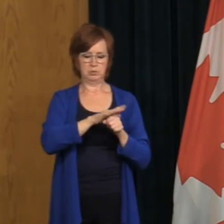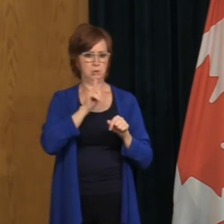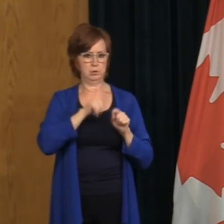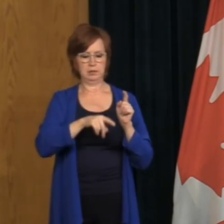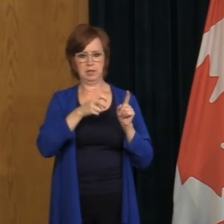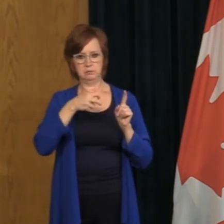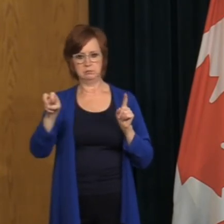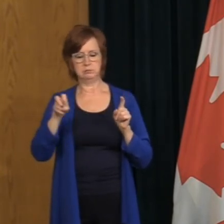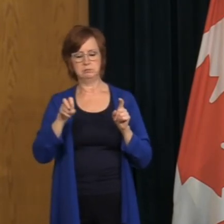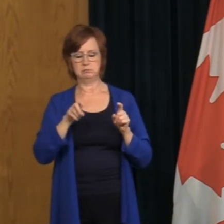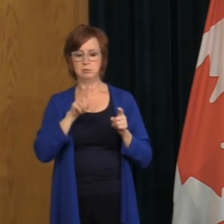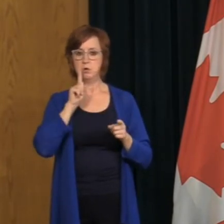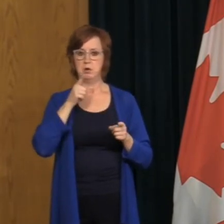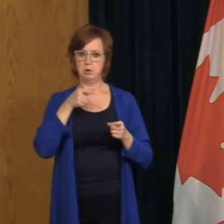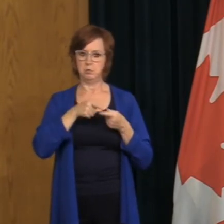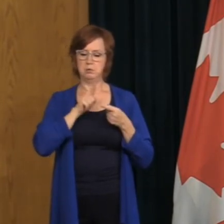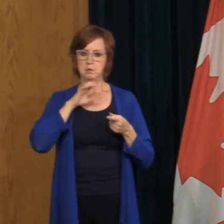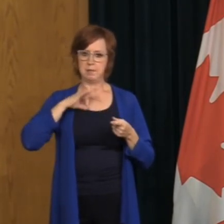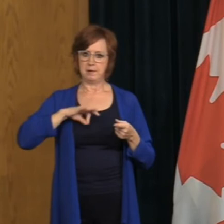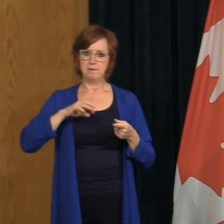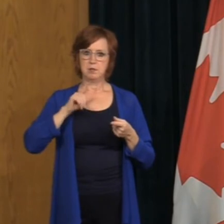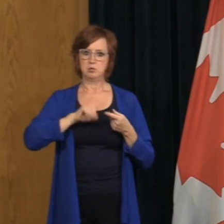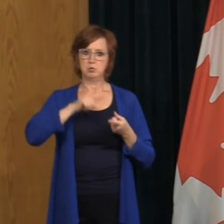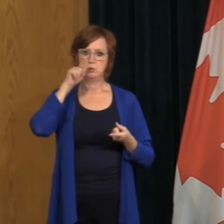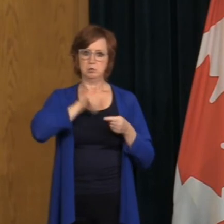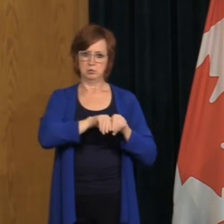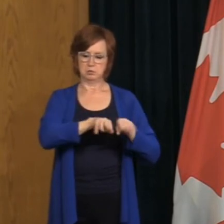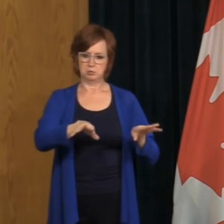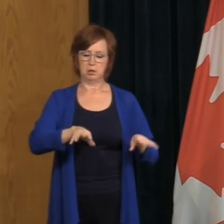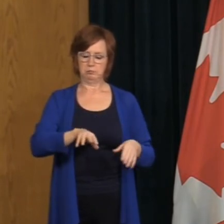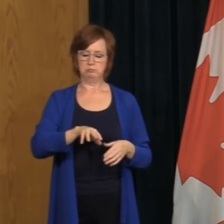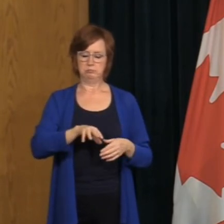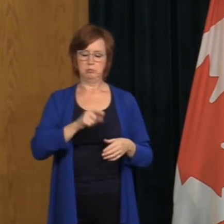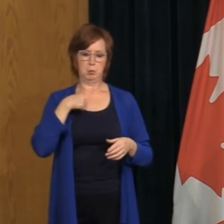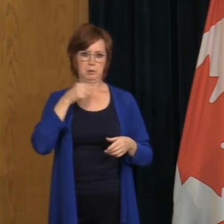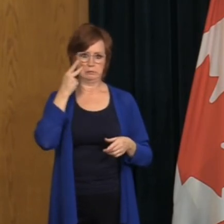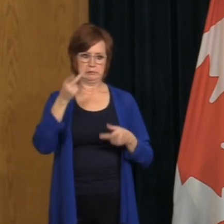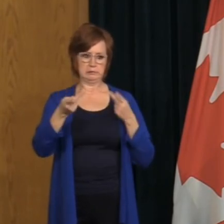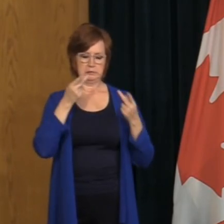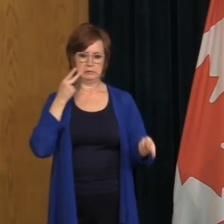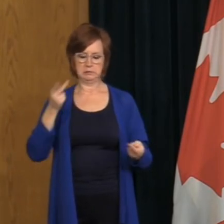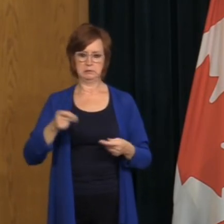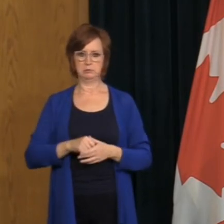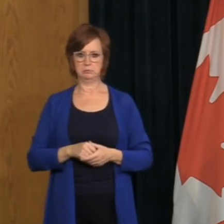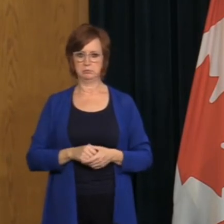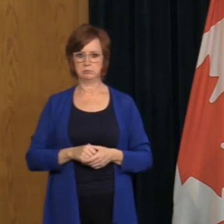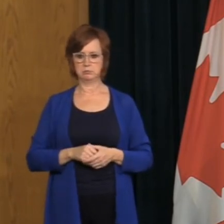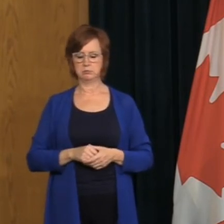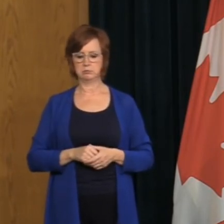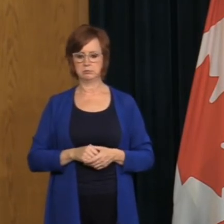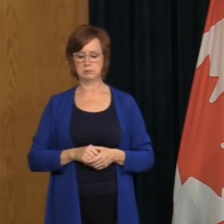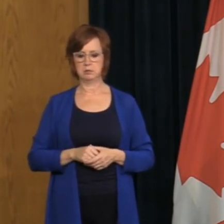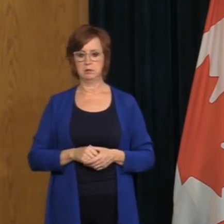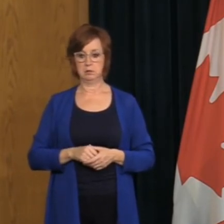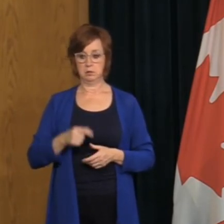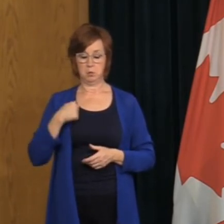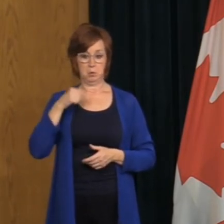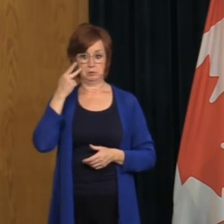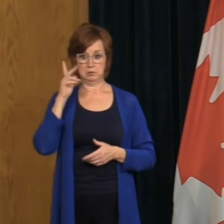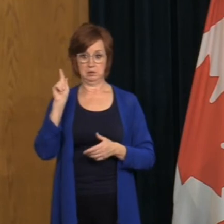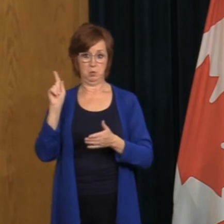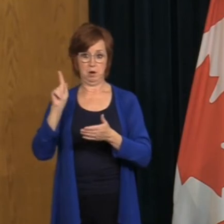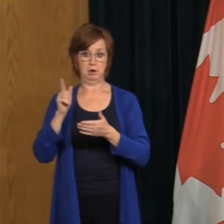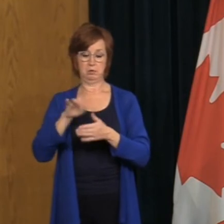that are most vulnerable. And that's bared out across the nation, and it's bared out in our low death rates. So